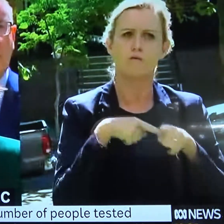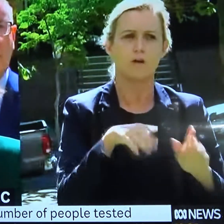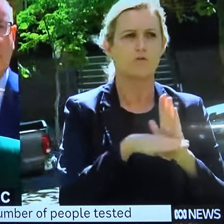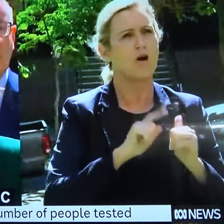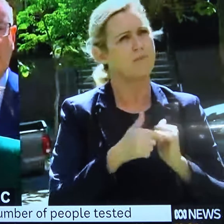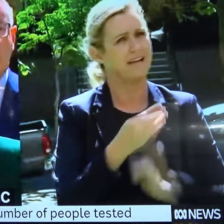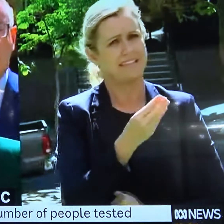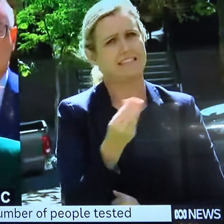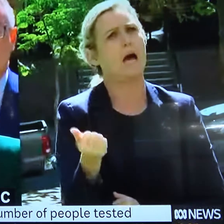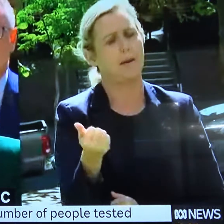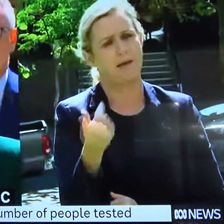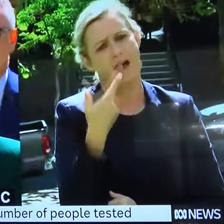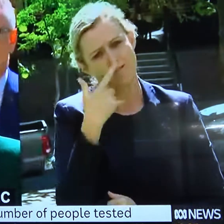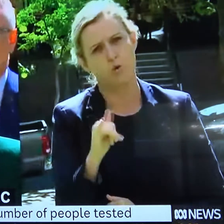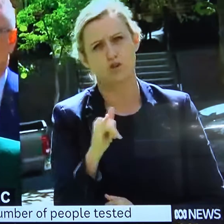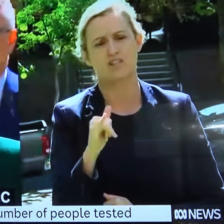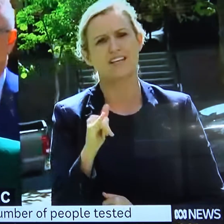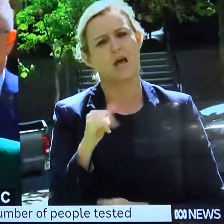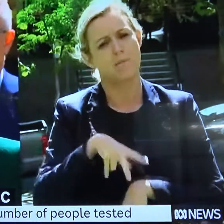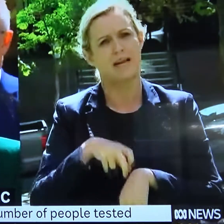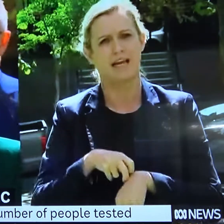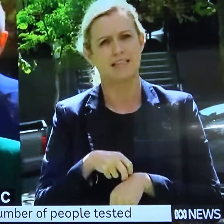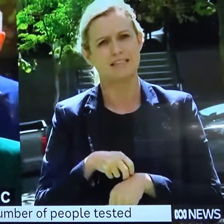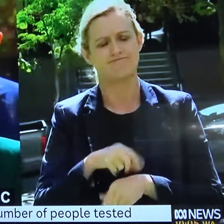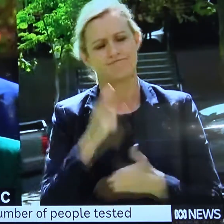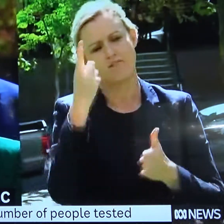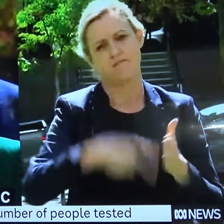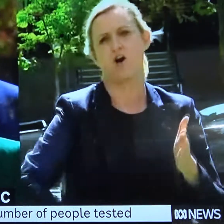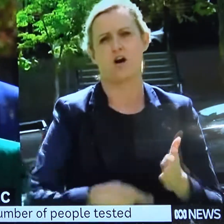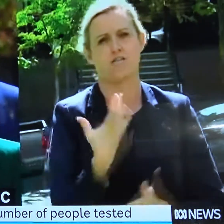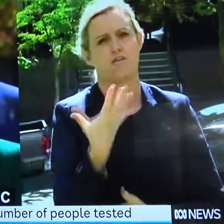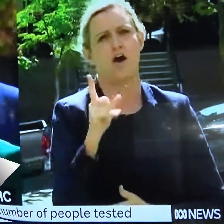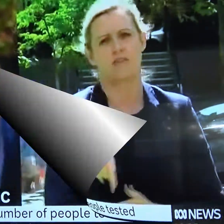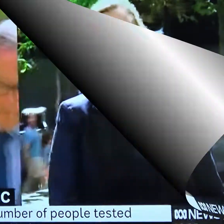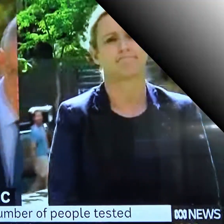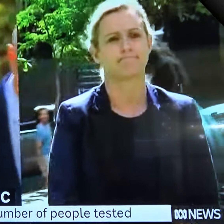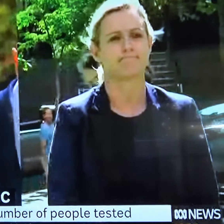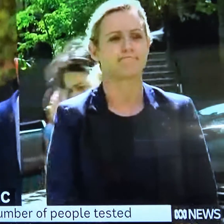exceptions when the police had to issue $5,000 fines to individuals who weren't respecting the law.